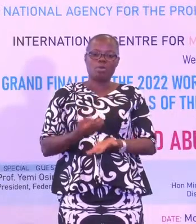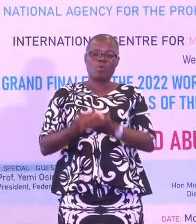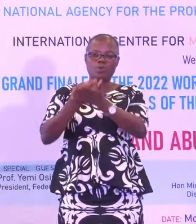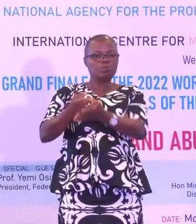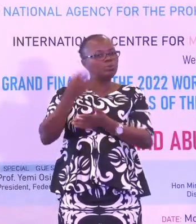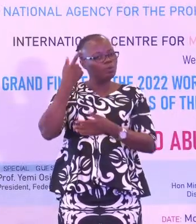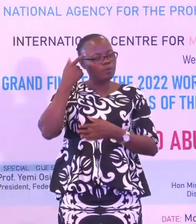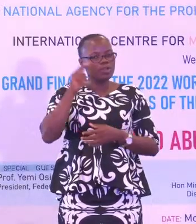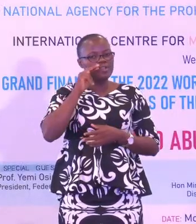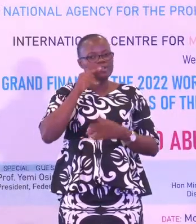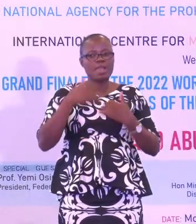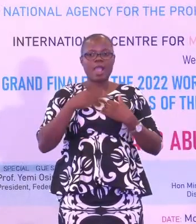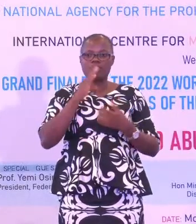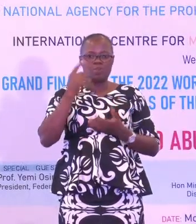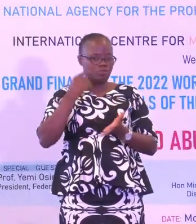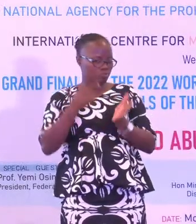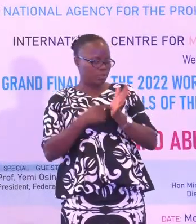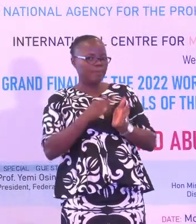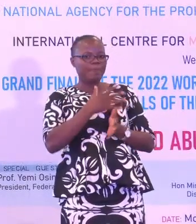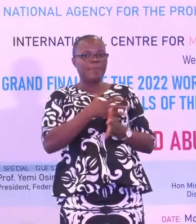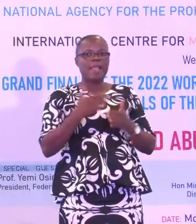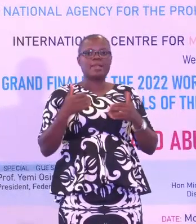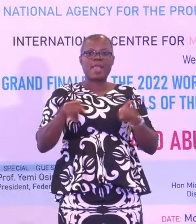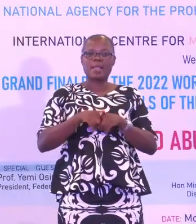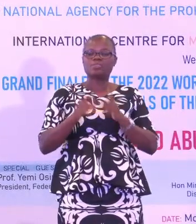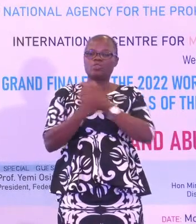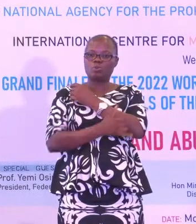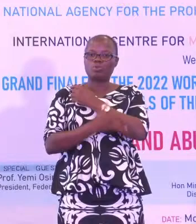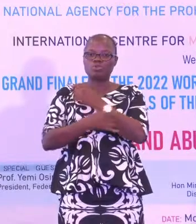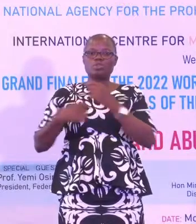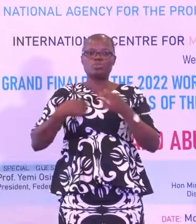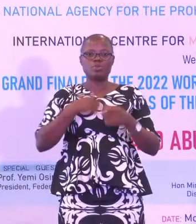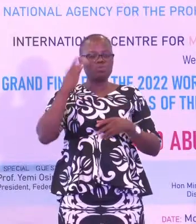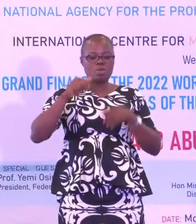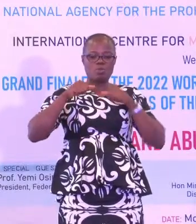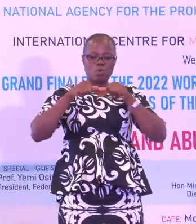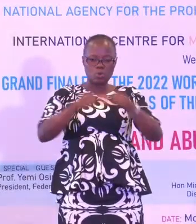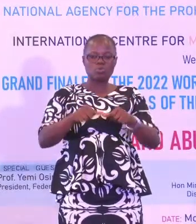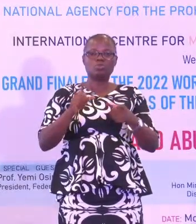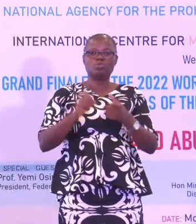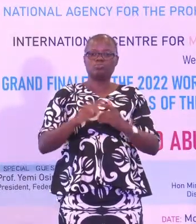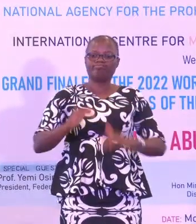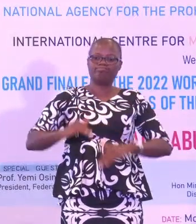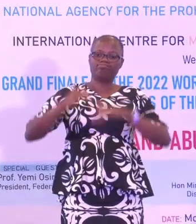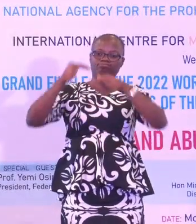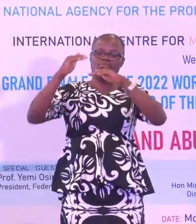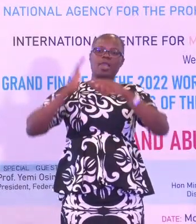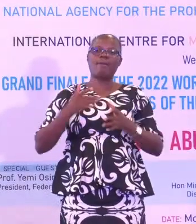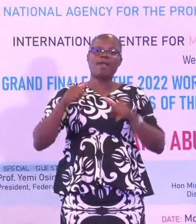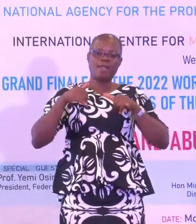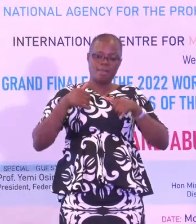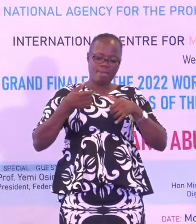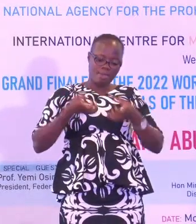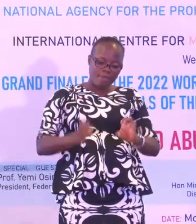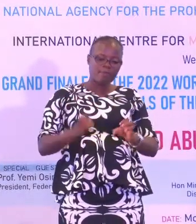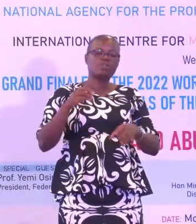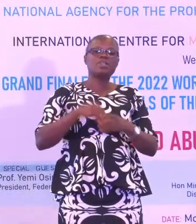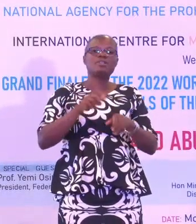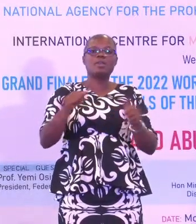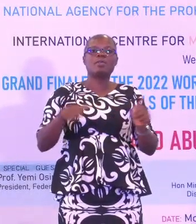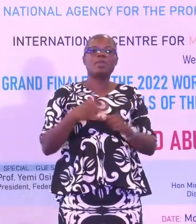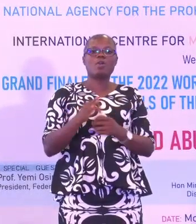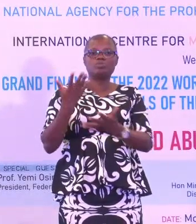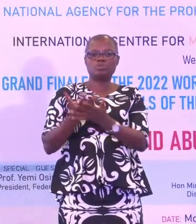Nigeria have been noted, and as a country, we will continue to scale our efforts in the area of